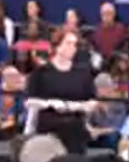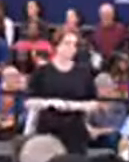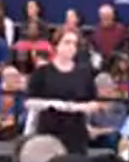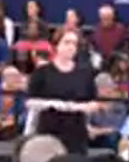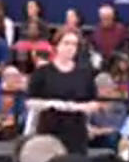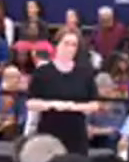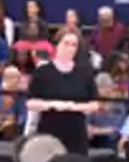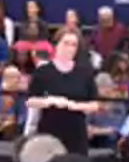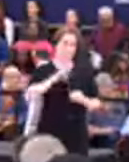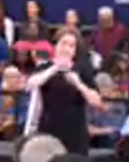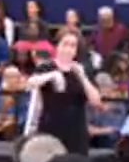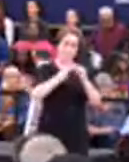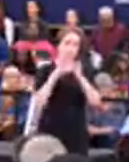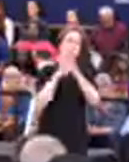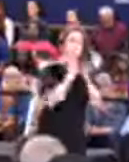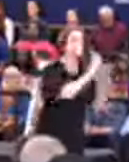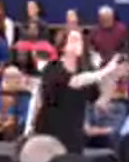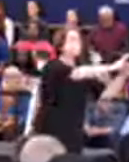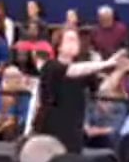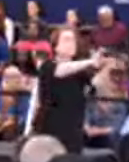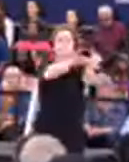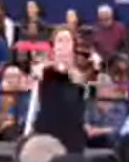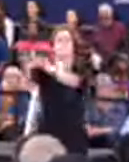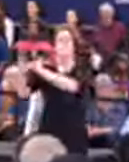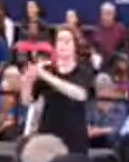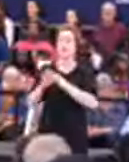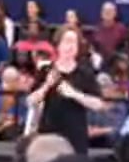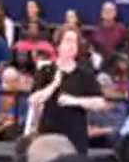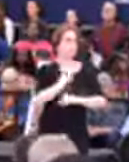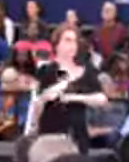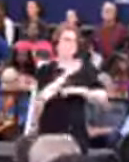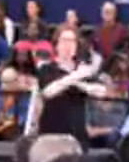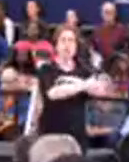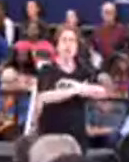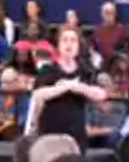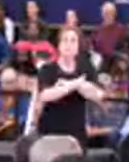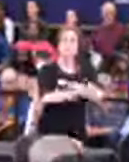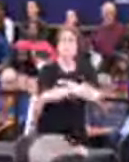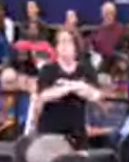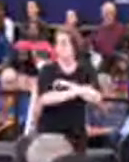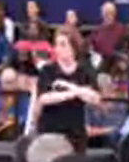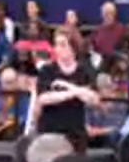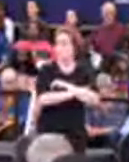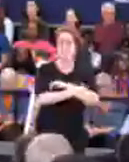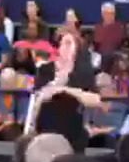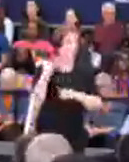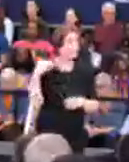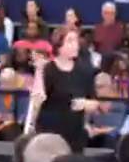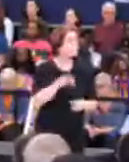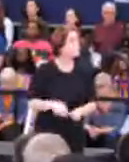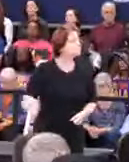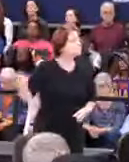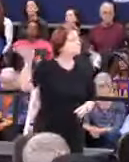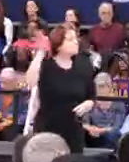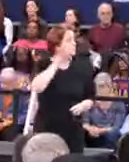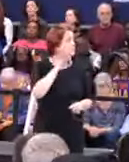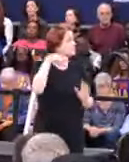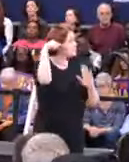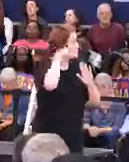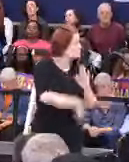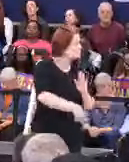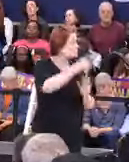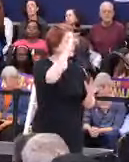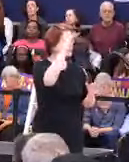that is about unifying our country and coming at it with a spirit and with deep